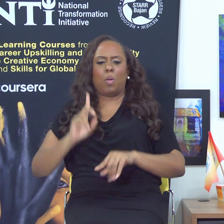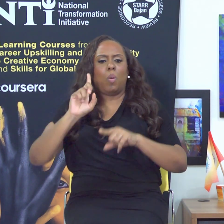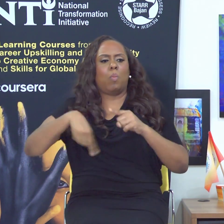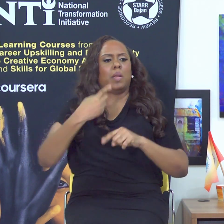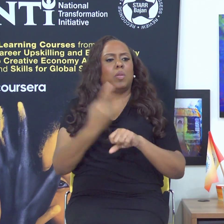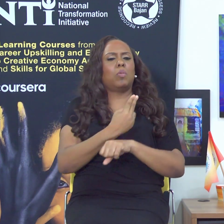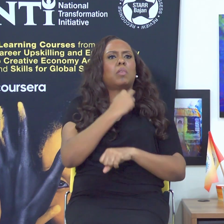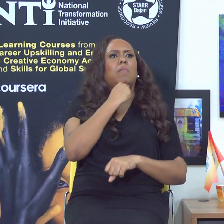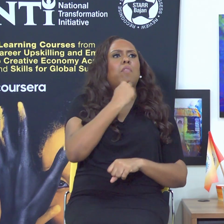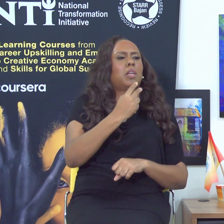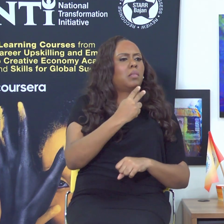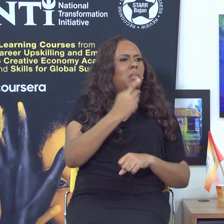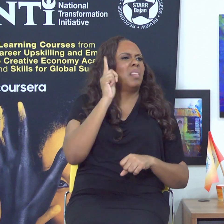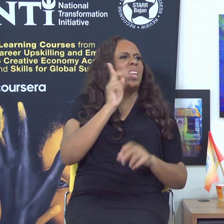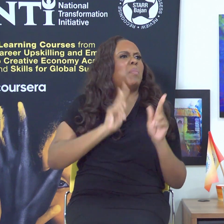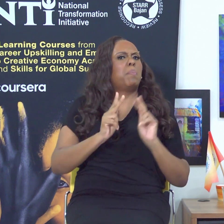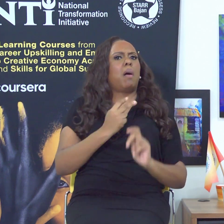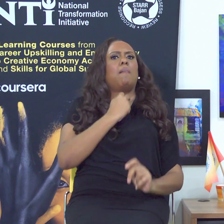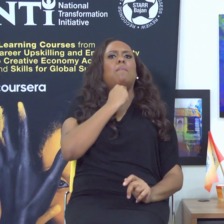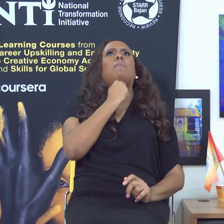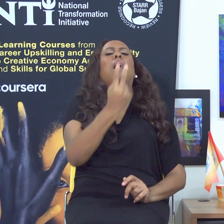voice?